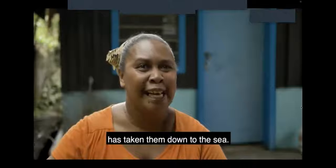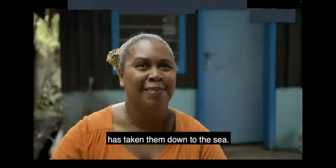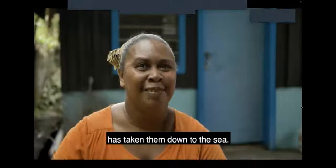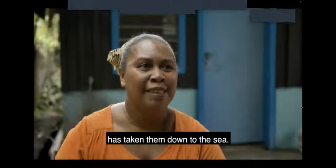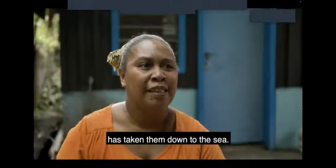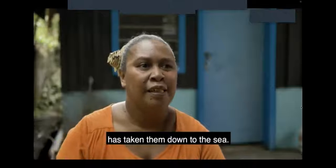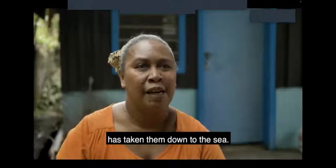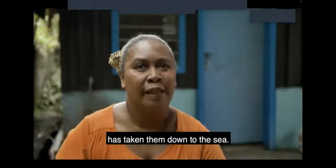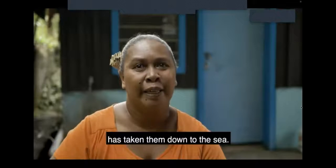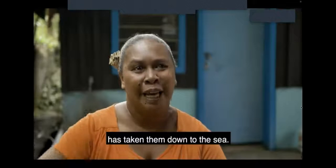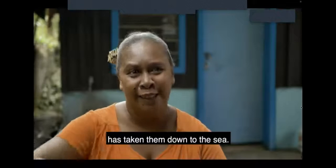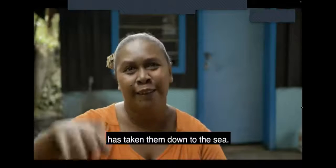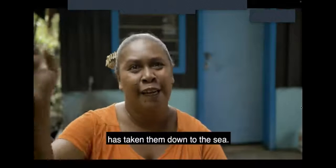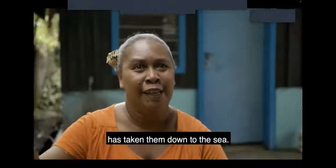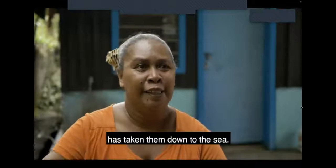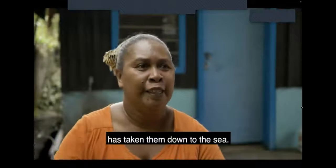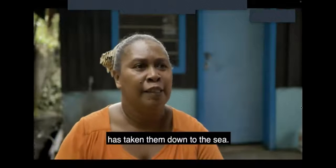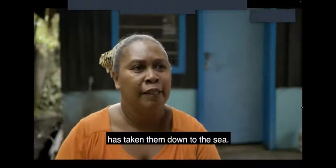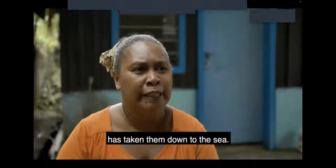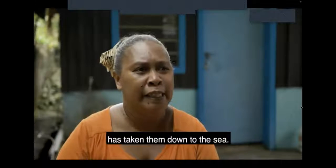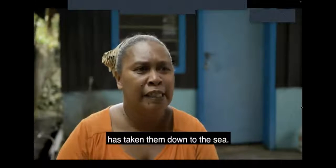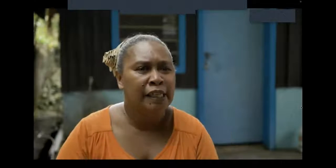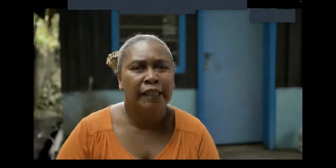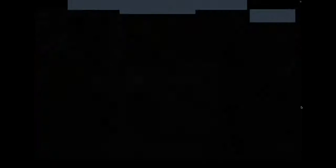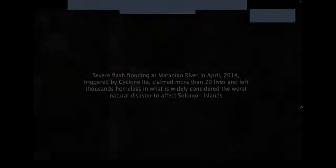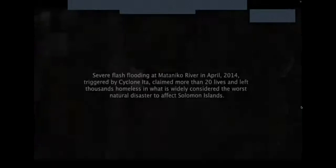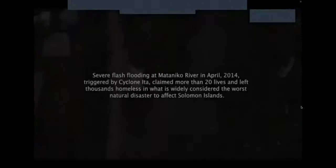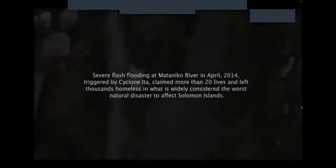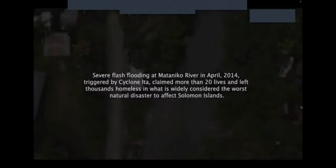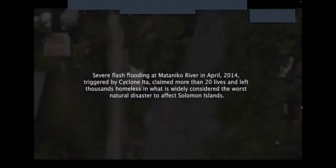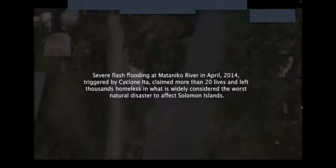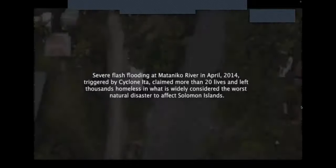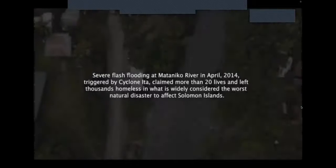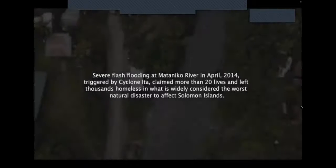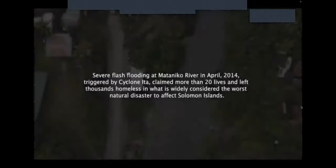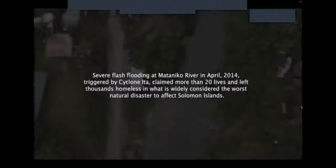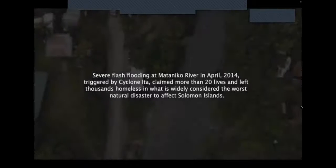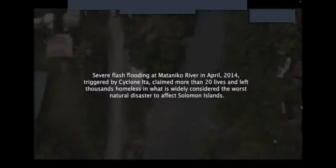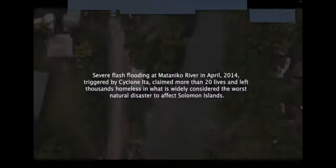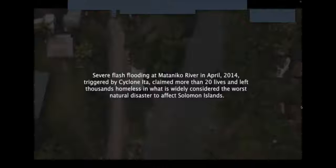taking them down the sea.